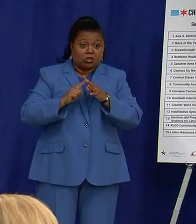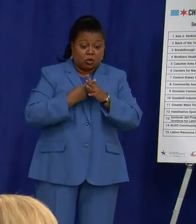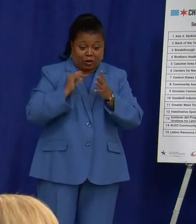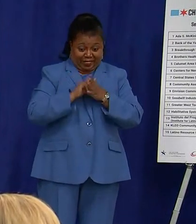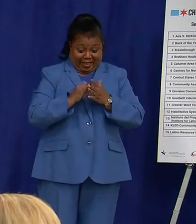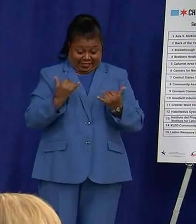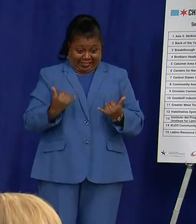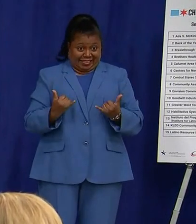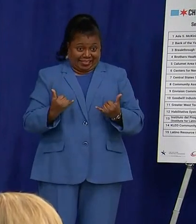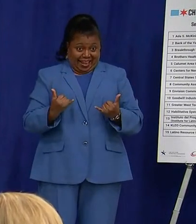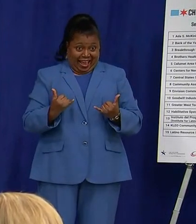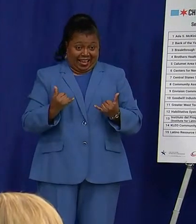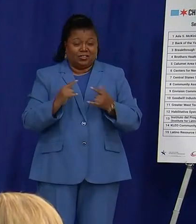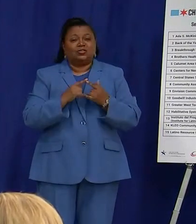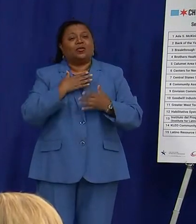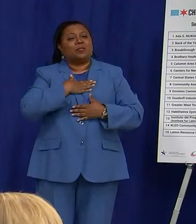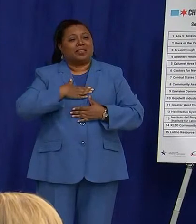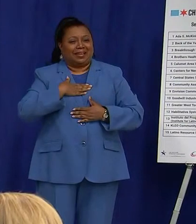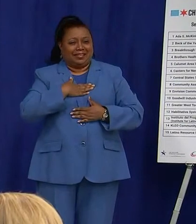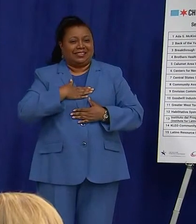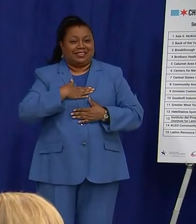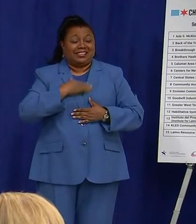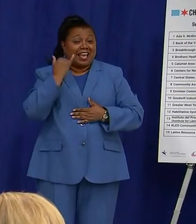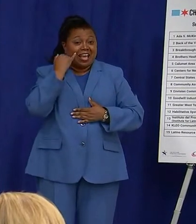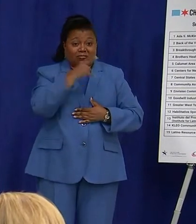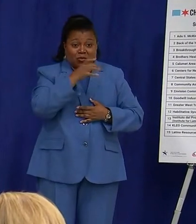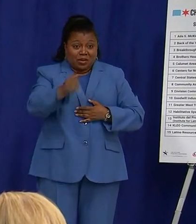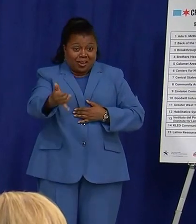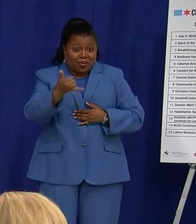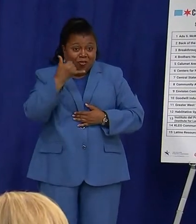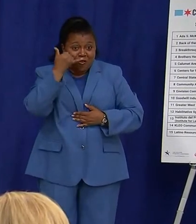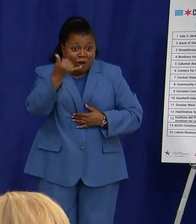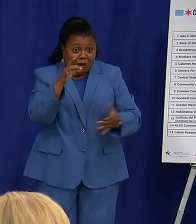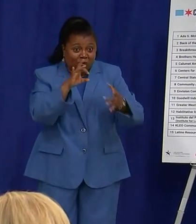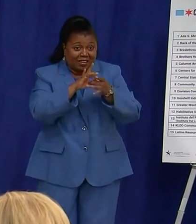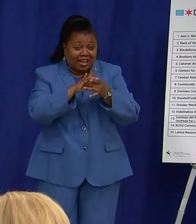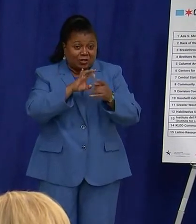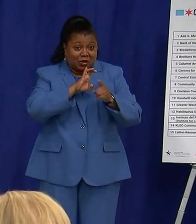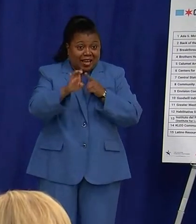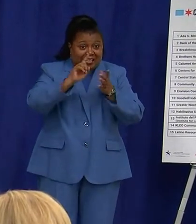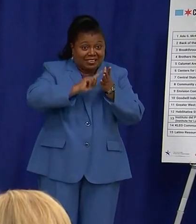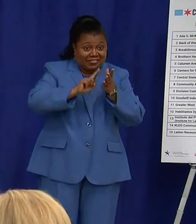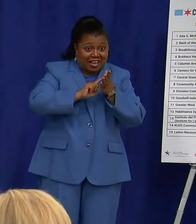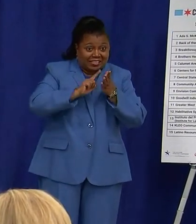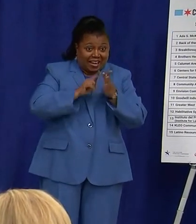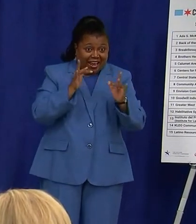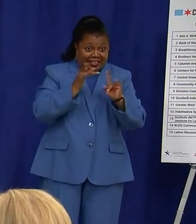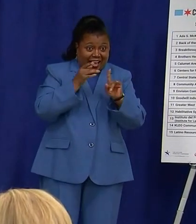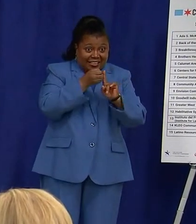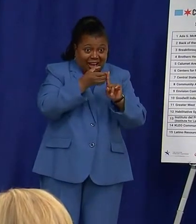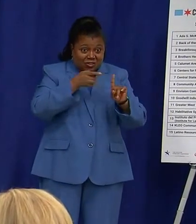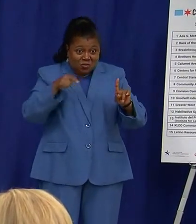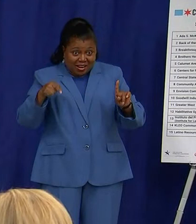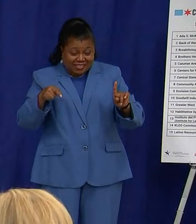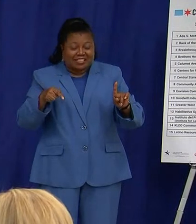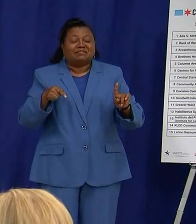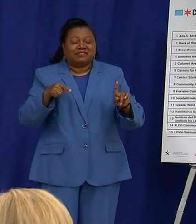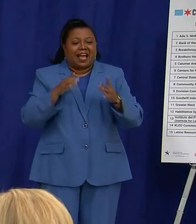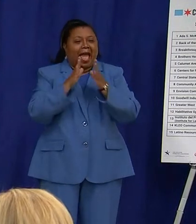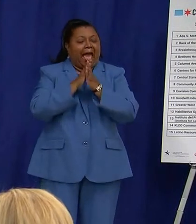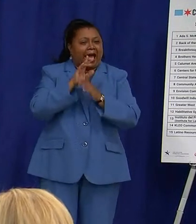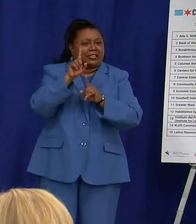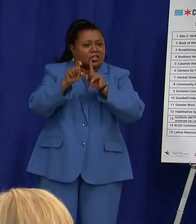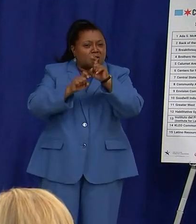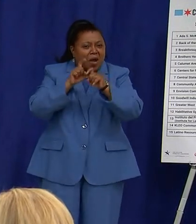on that today. So please, if you get a call related to case investigation and contact tracing,